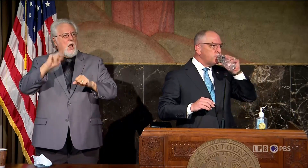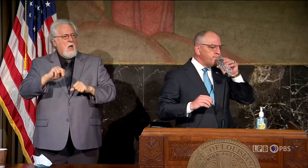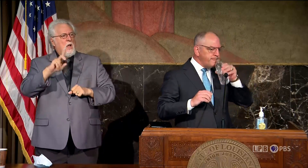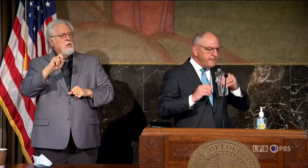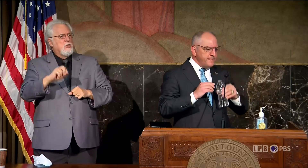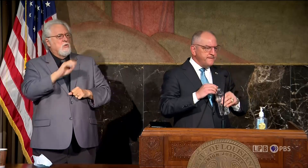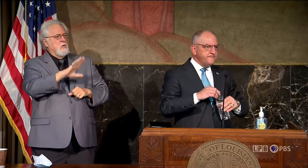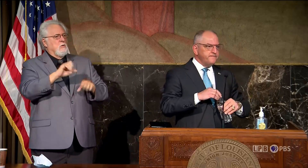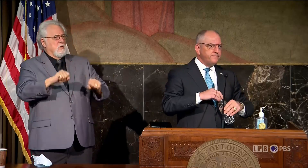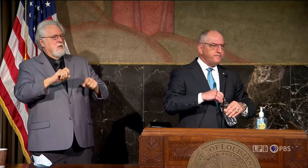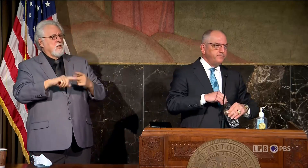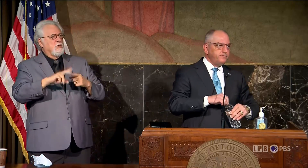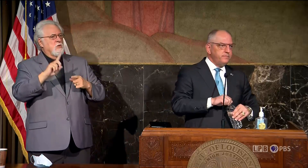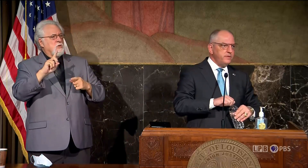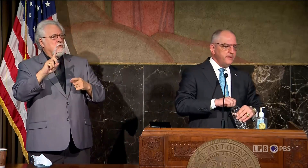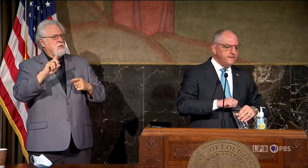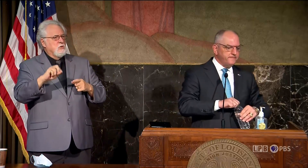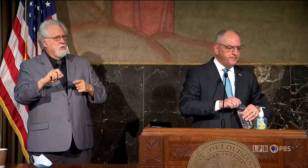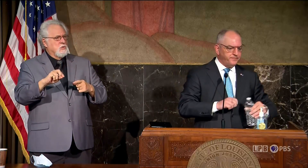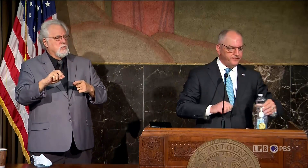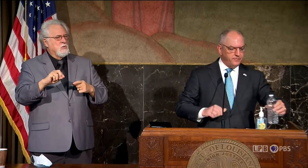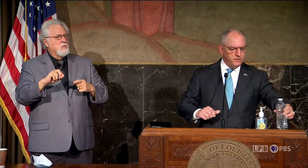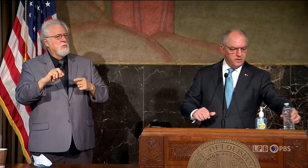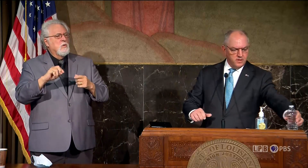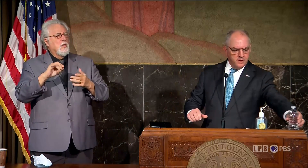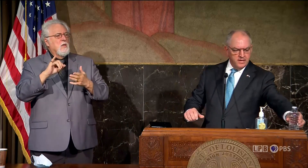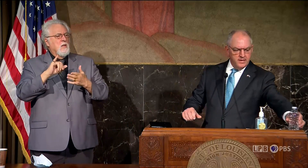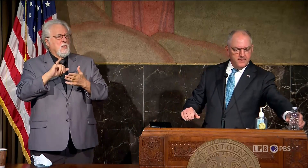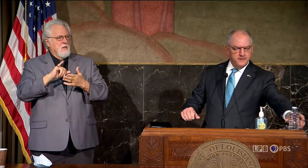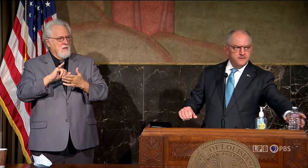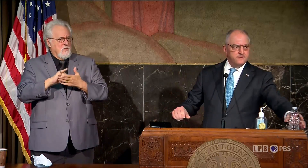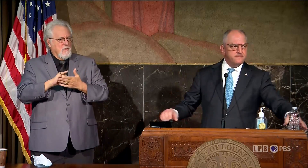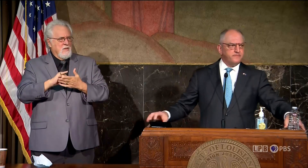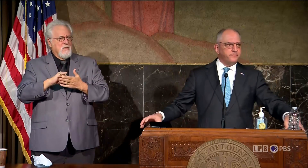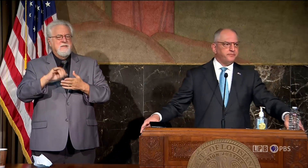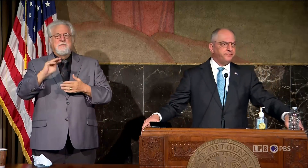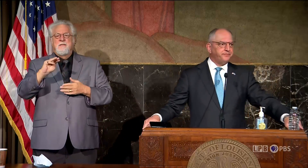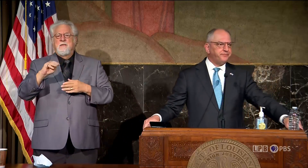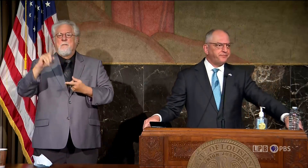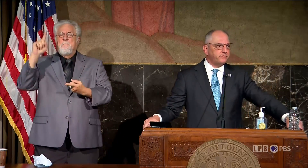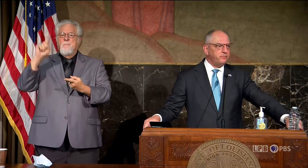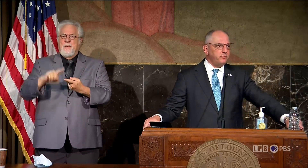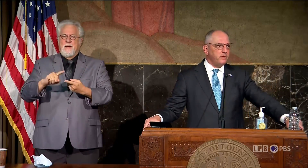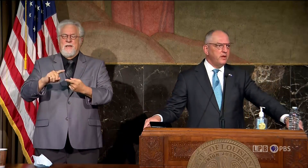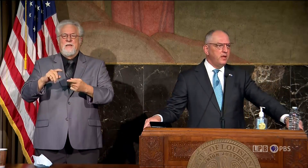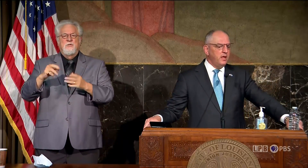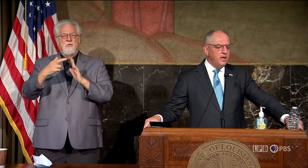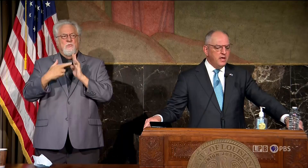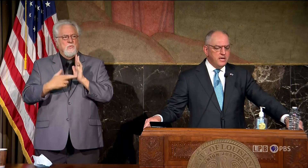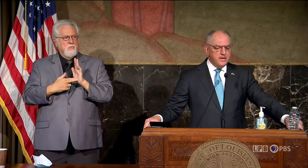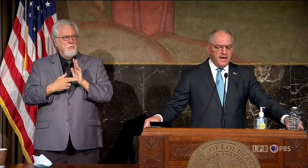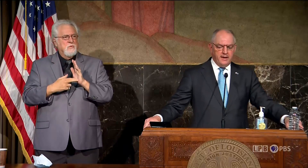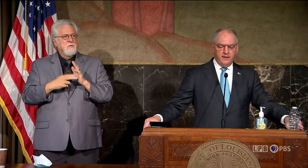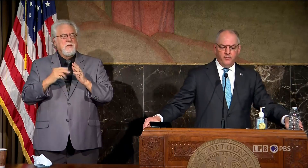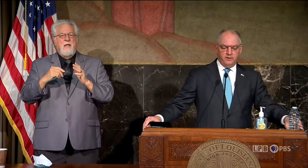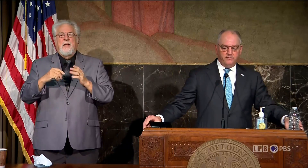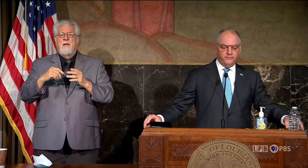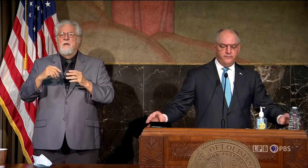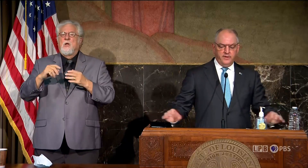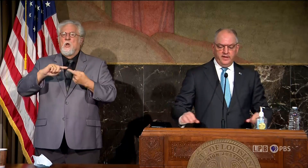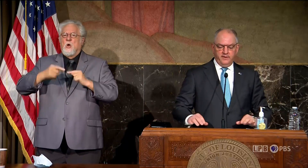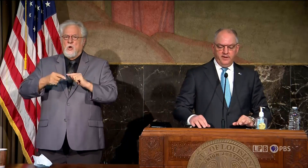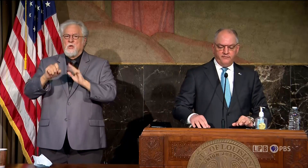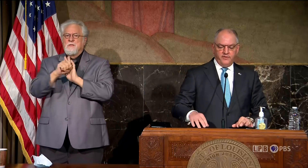ability to enact mitigation measures and therefore cripple the state's fight against the virus?